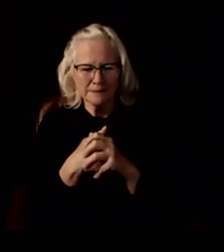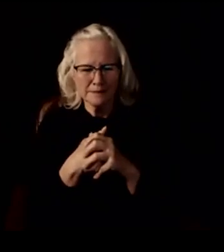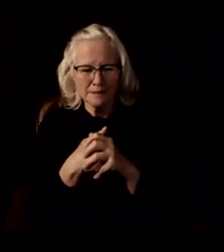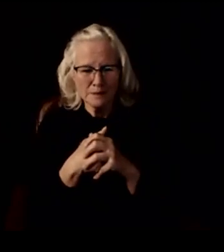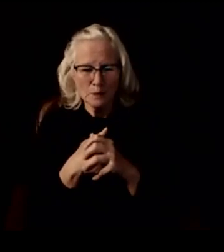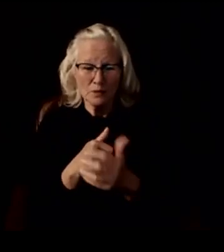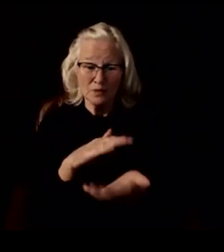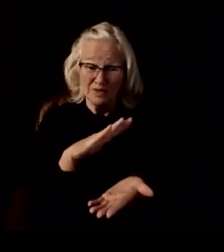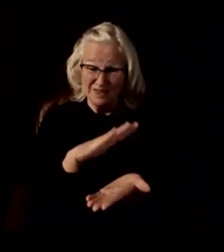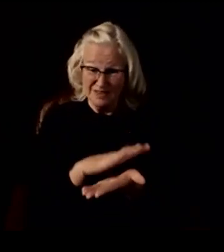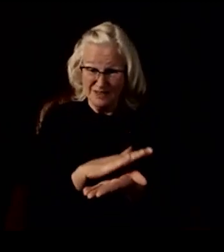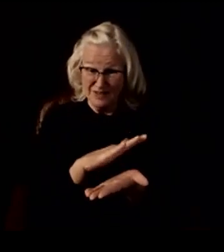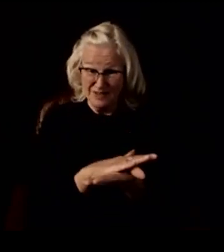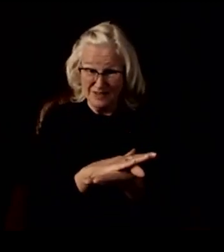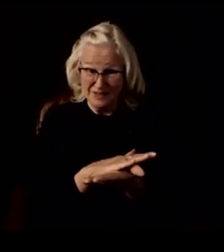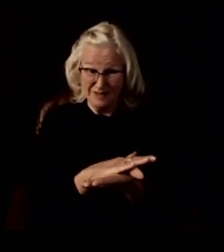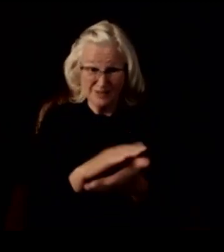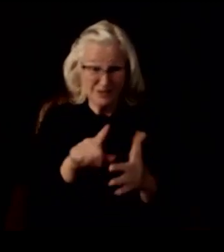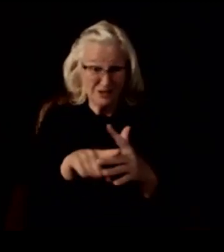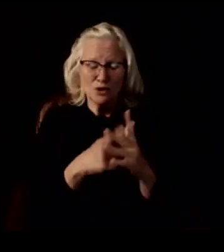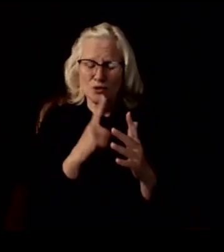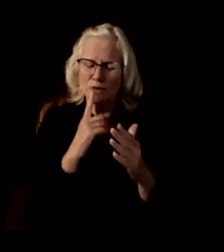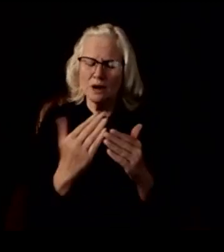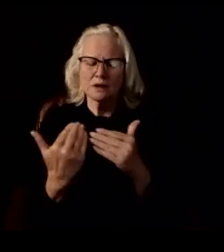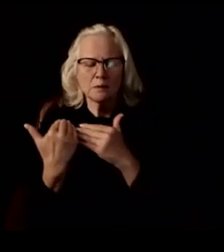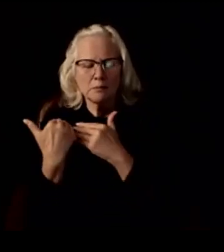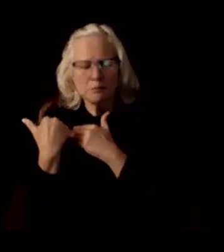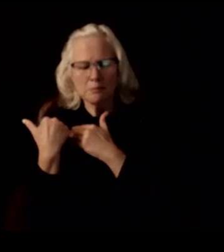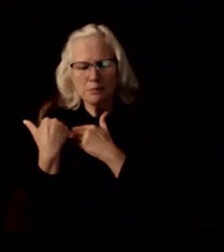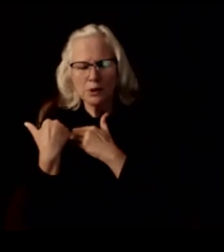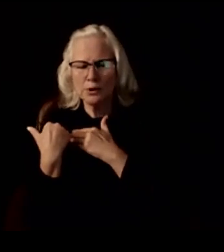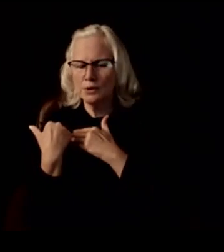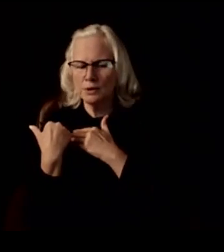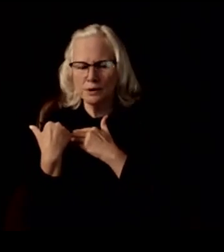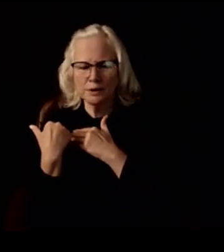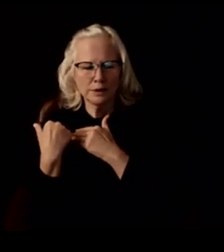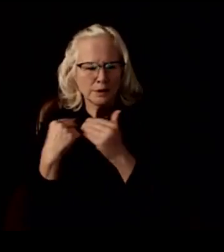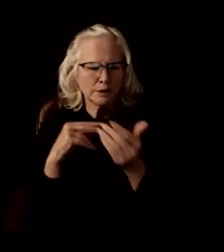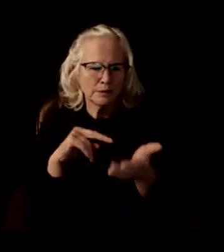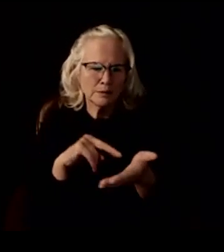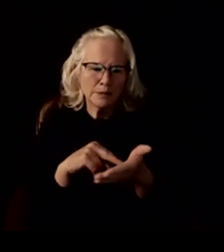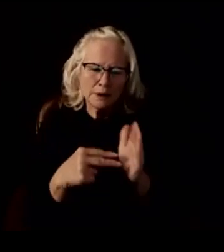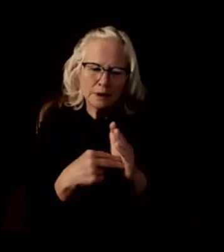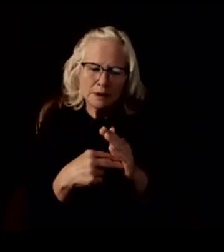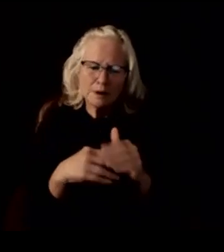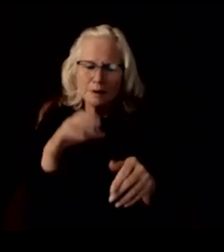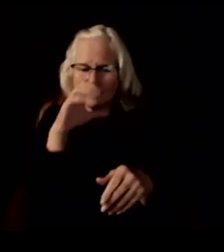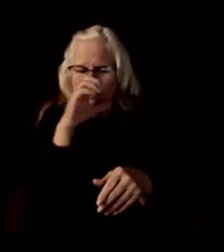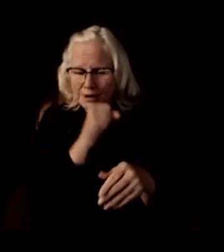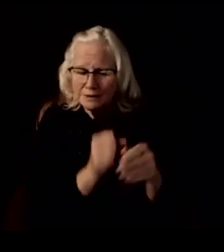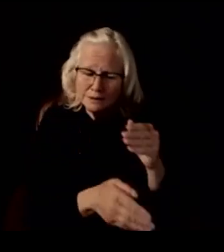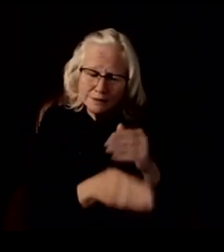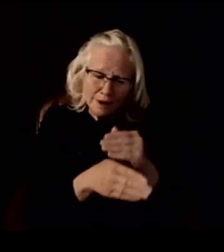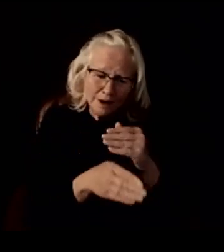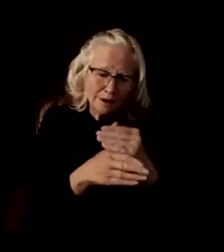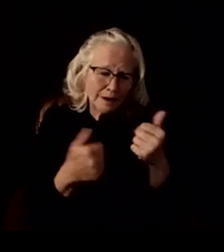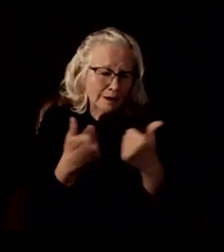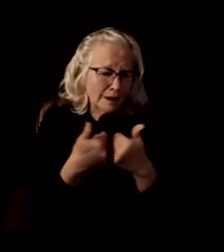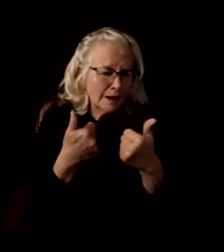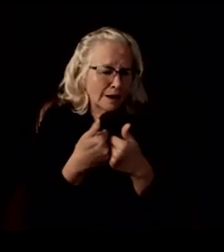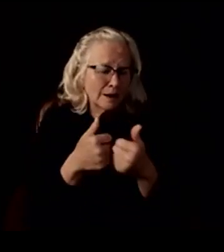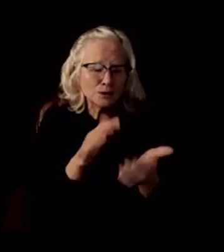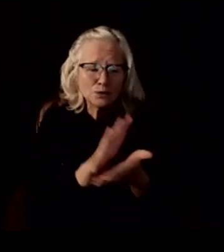real burden for some students and families, as it might mean missed soccer games and other favorite activities. But it's what's needed to keep schools